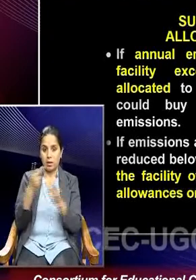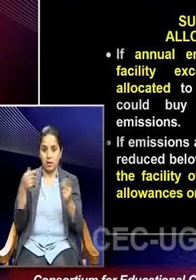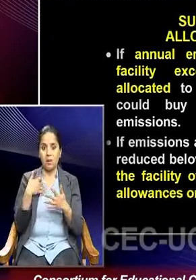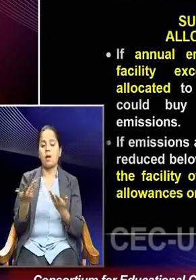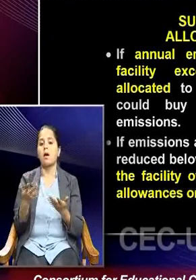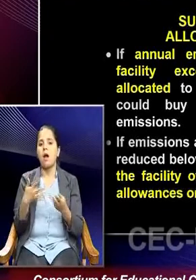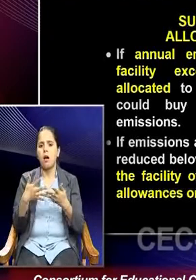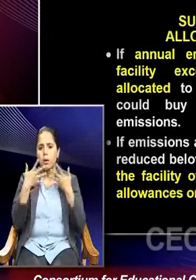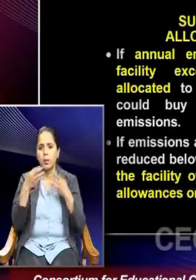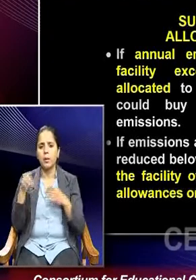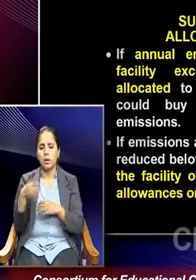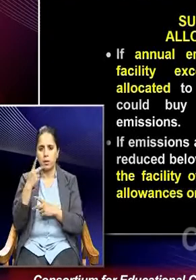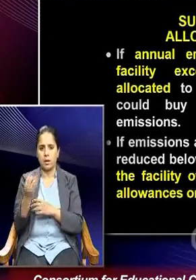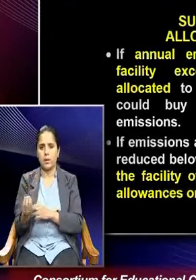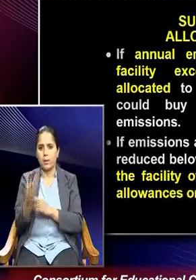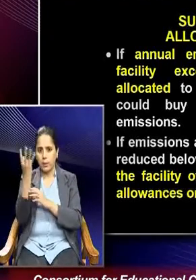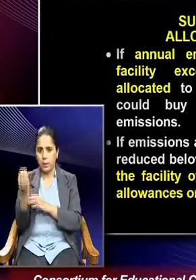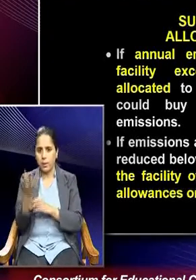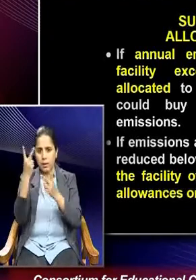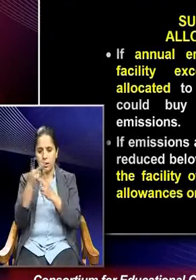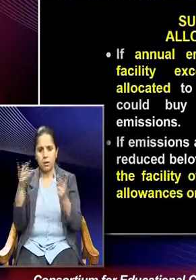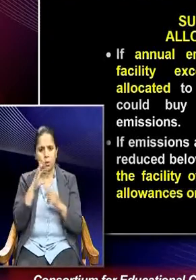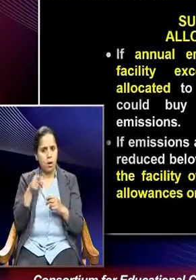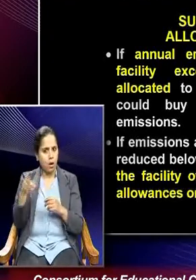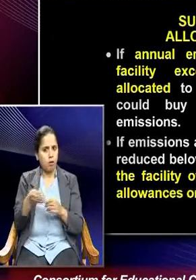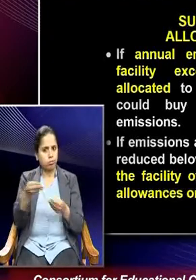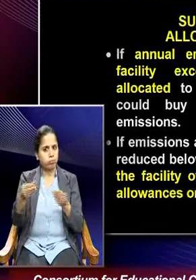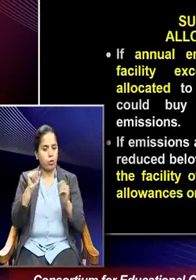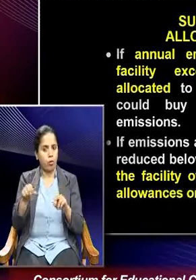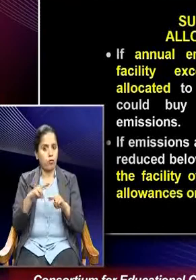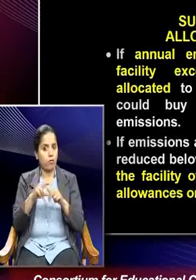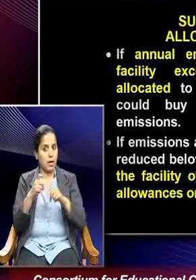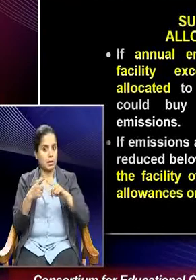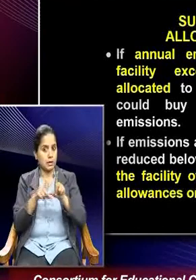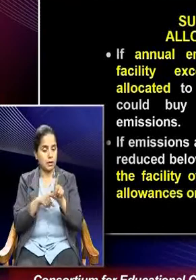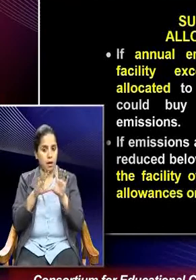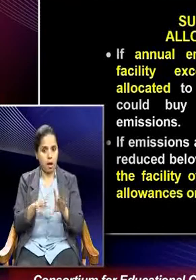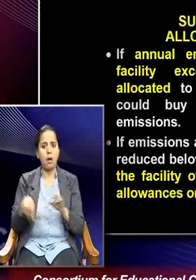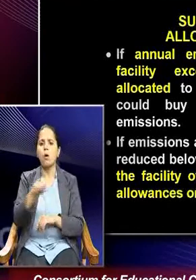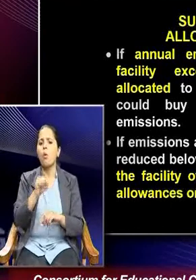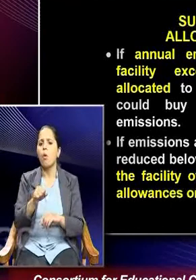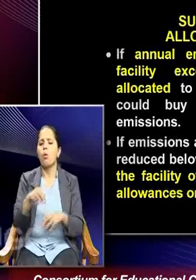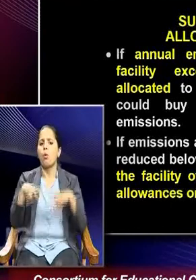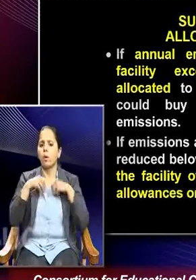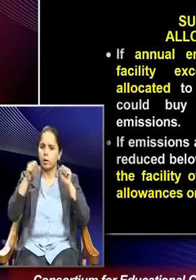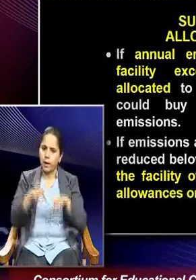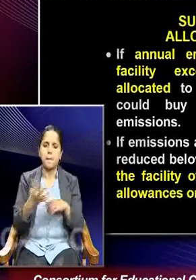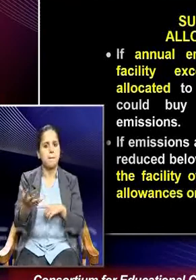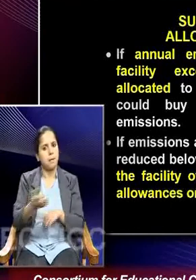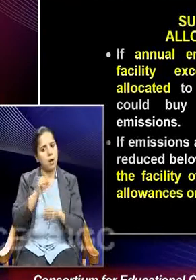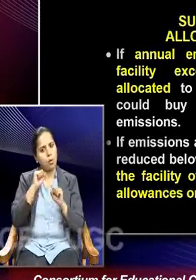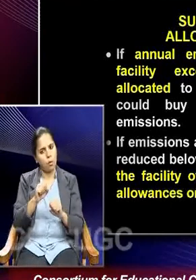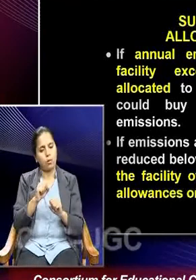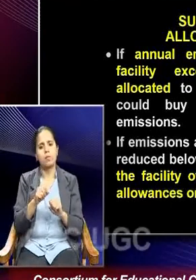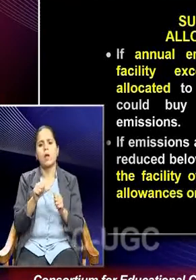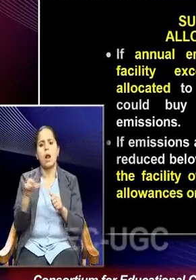regulated facility exceeded the allowance allocated to that facility, the owner could buy the allowance or reduce